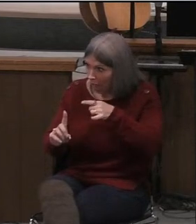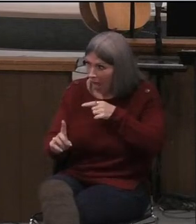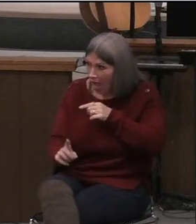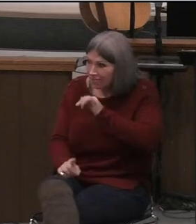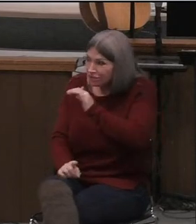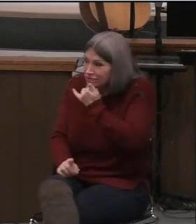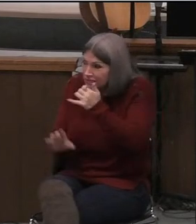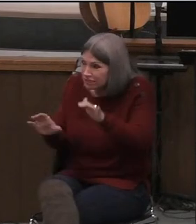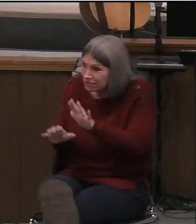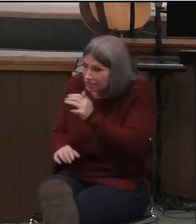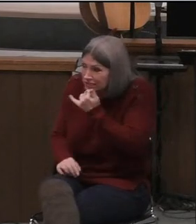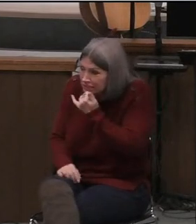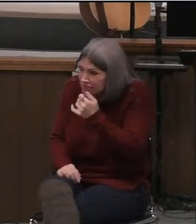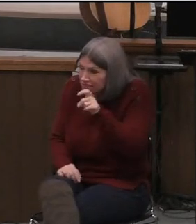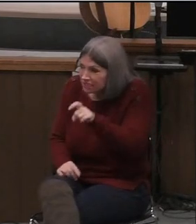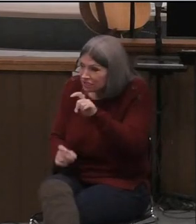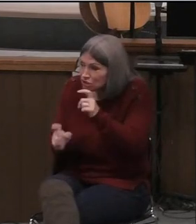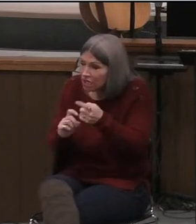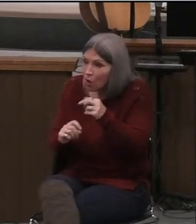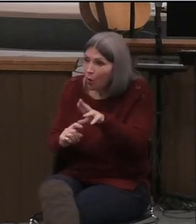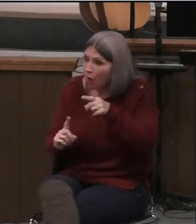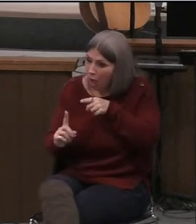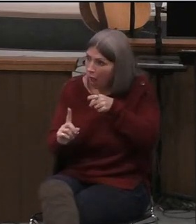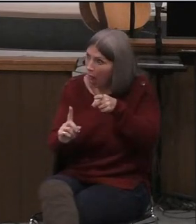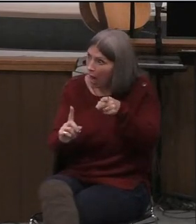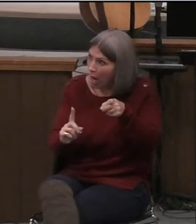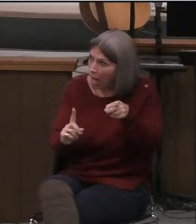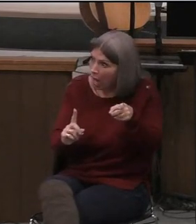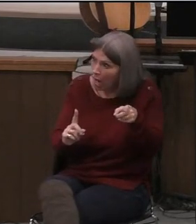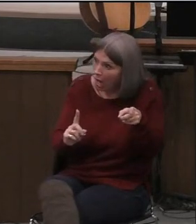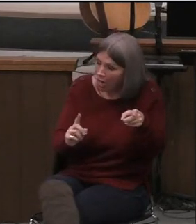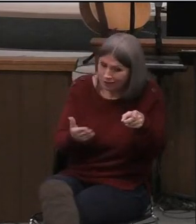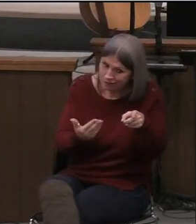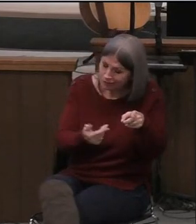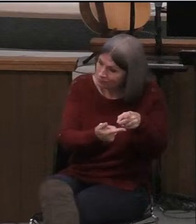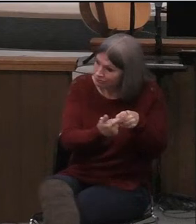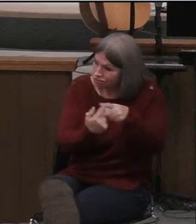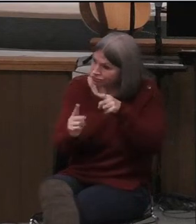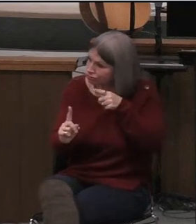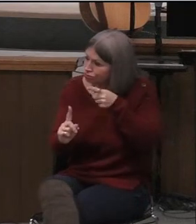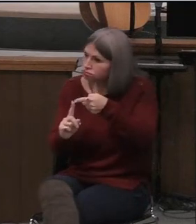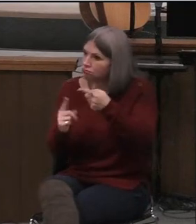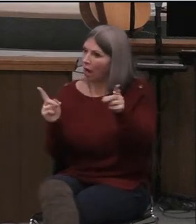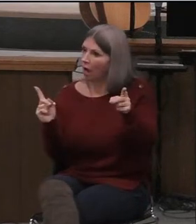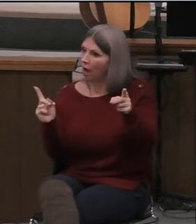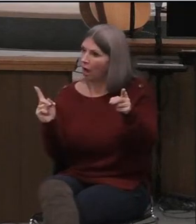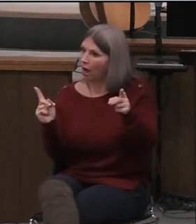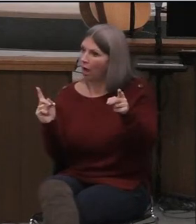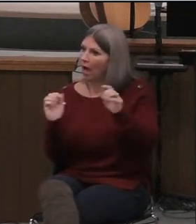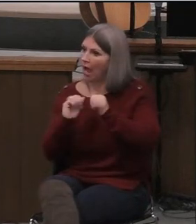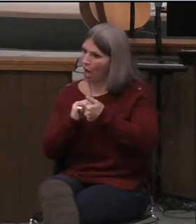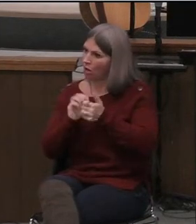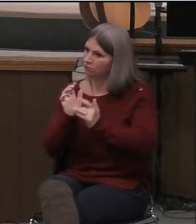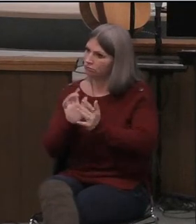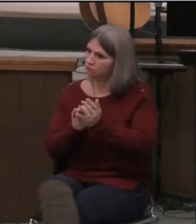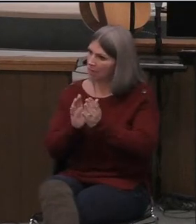right track, that we're following Christ. The word